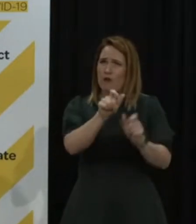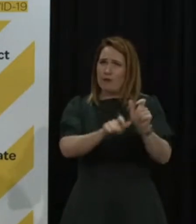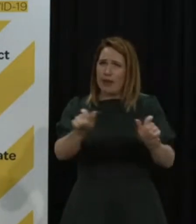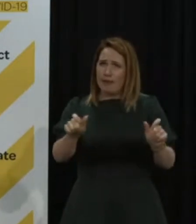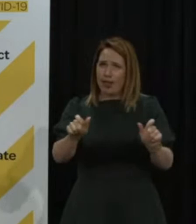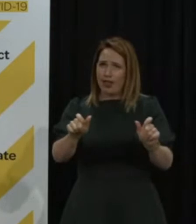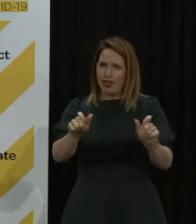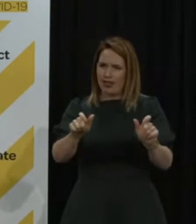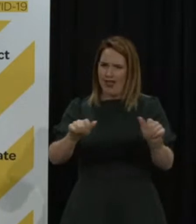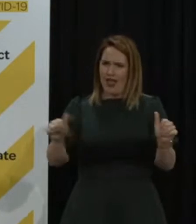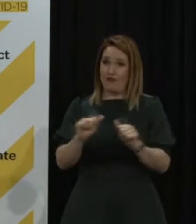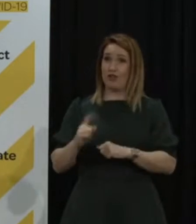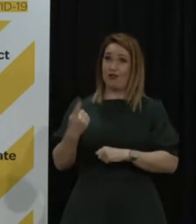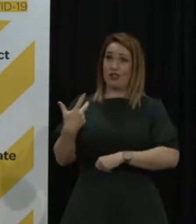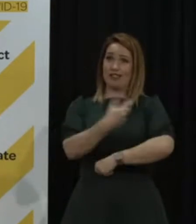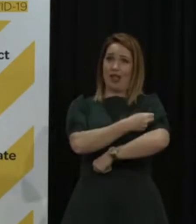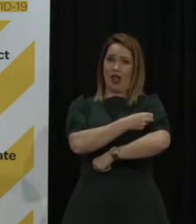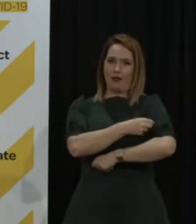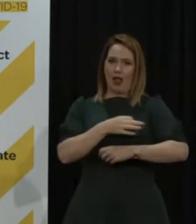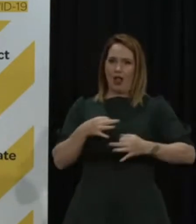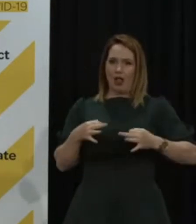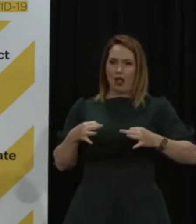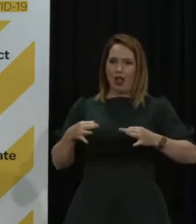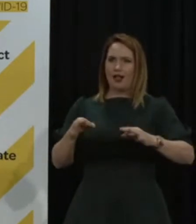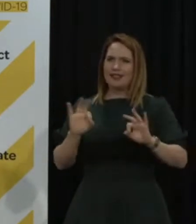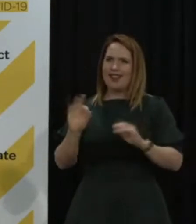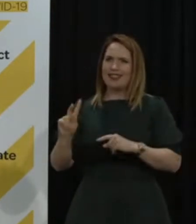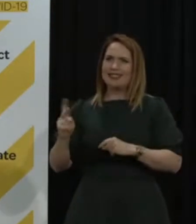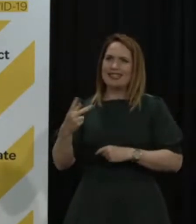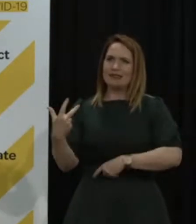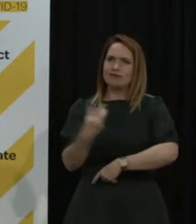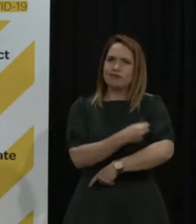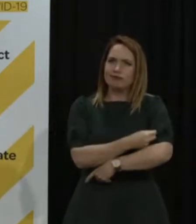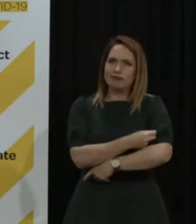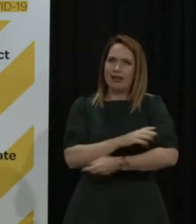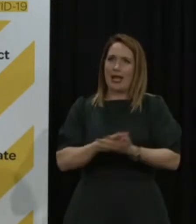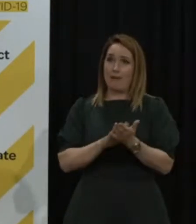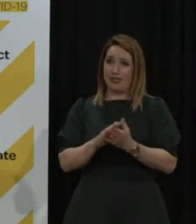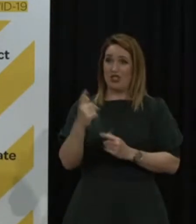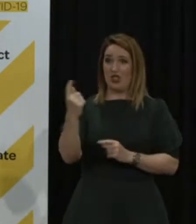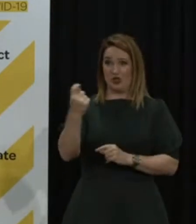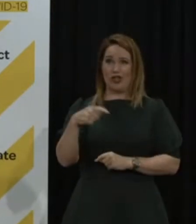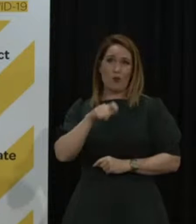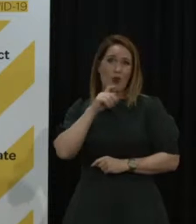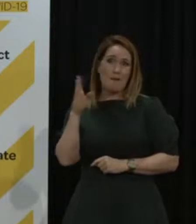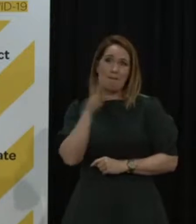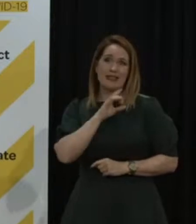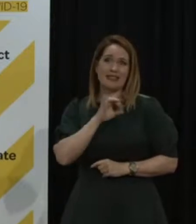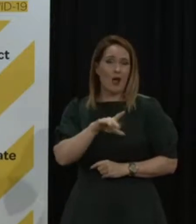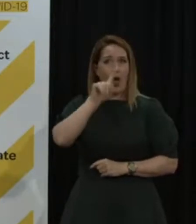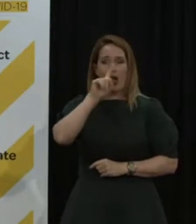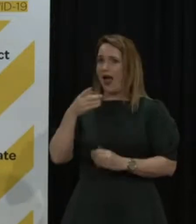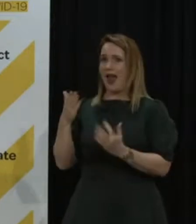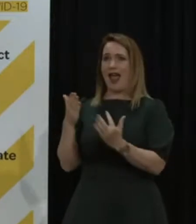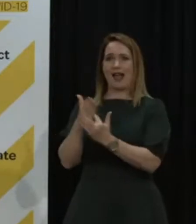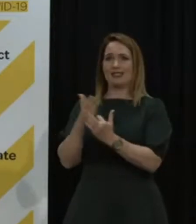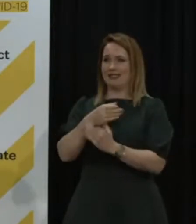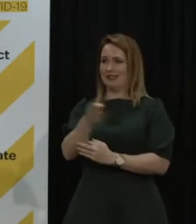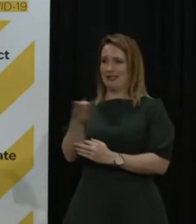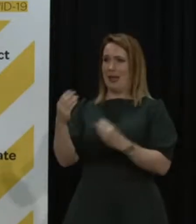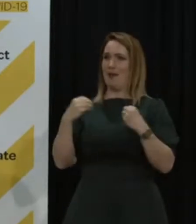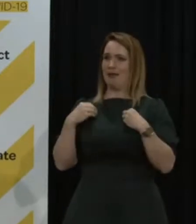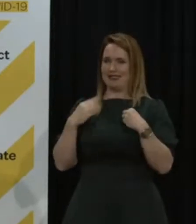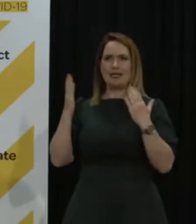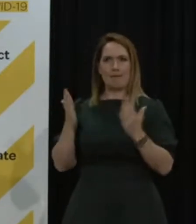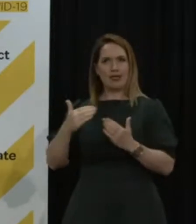3 weeks since their first shot and will start missing out on going to places where passes are required. So to that group, I do urge you to get your